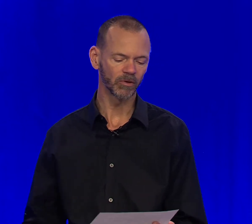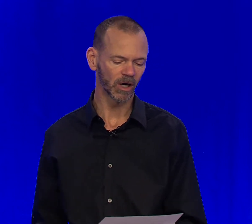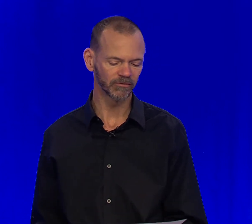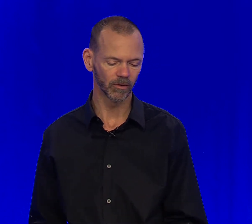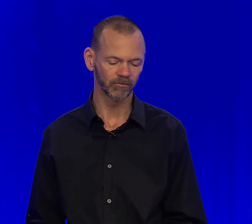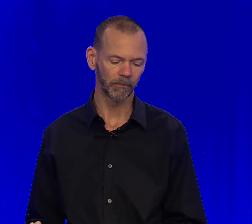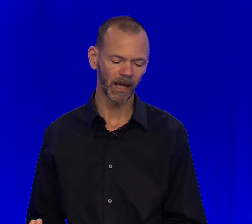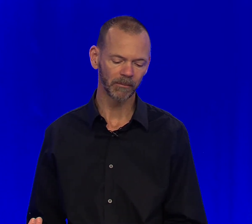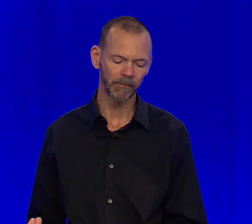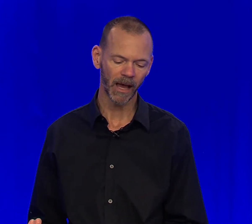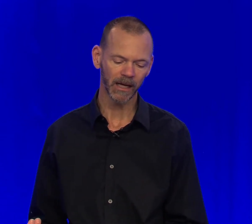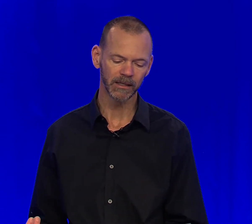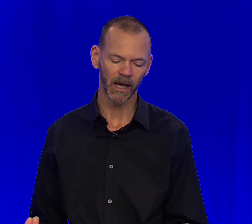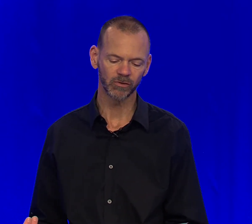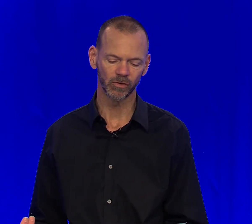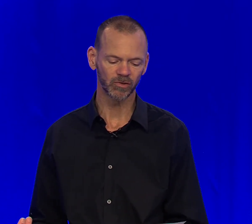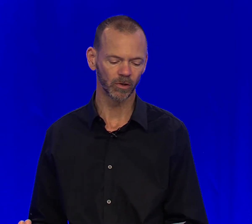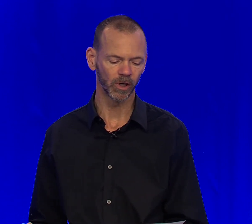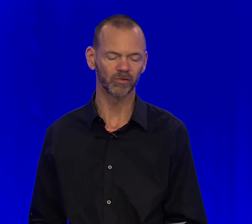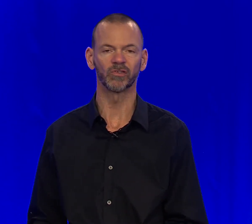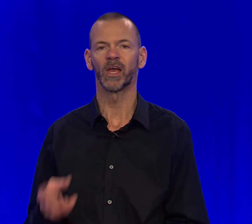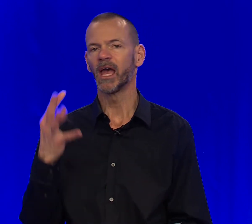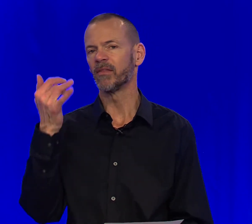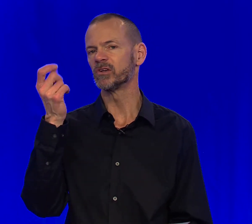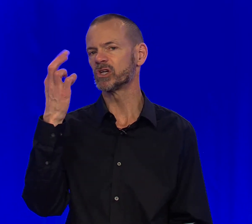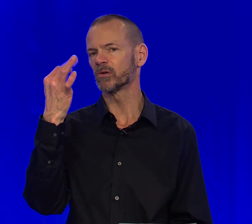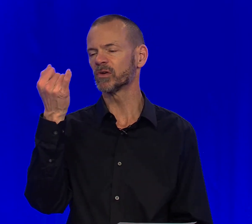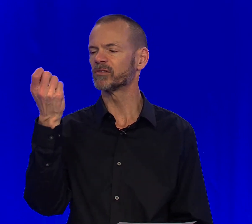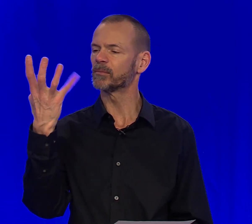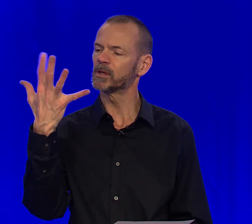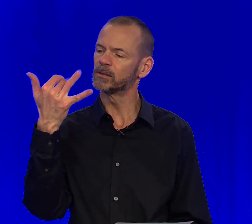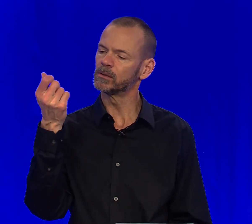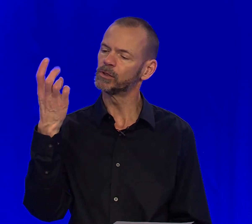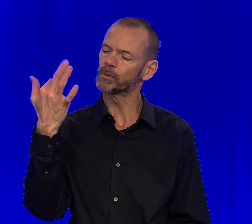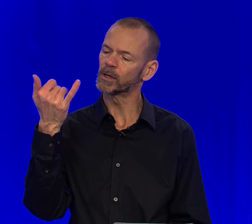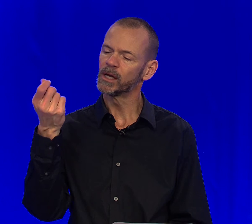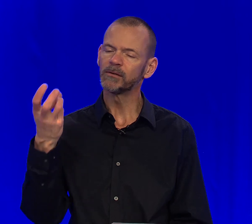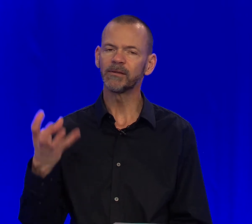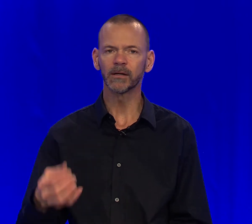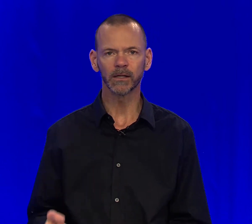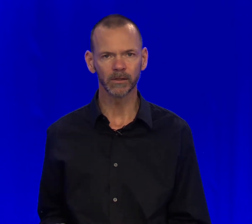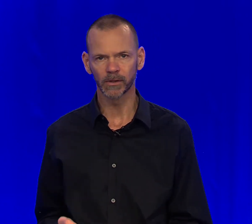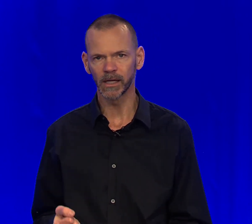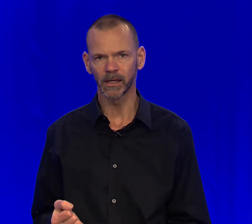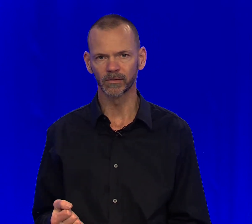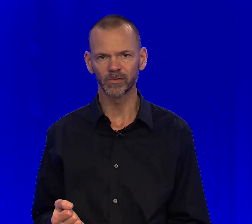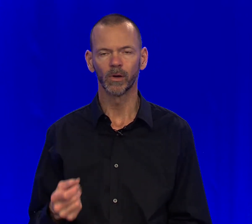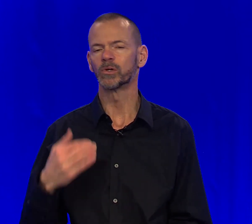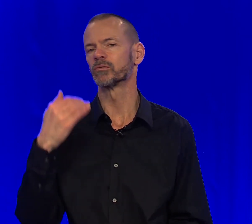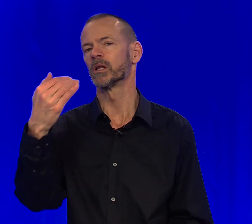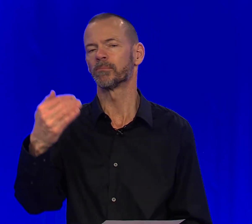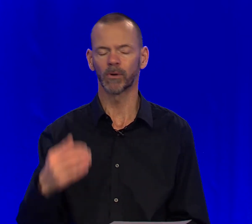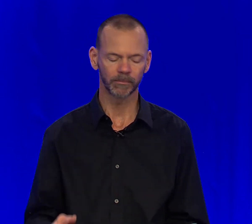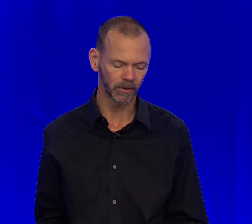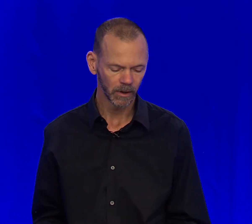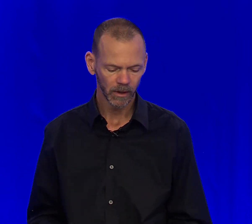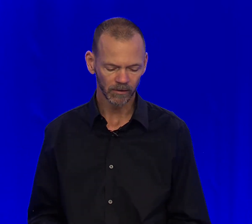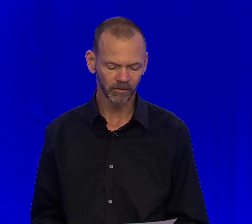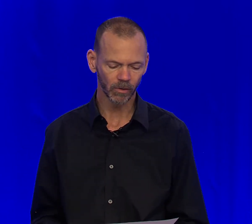Dr. Fuller for pain in my back and neck due to scoliosis, and then she also had something newer, tingling in her hands, which really prompted a phone call.